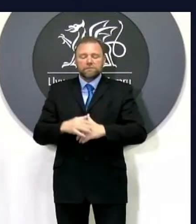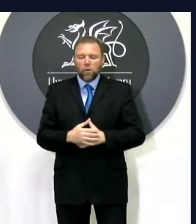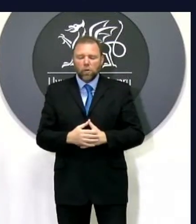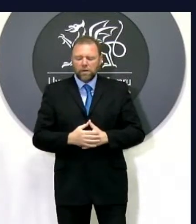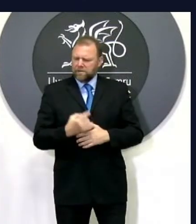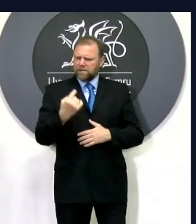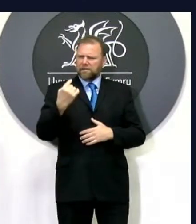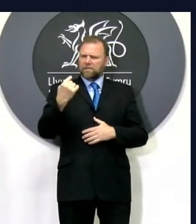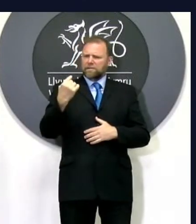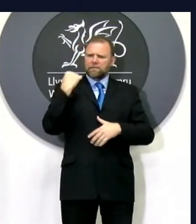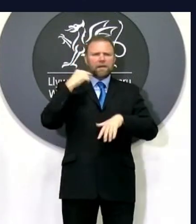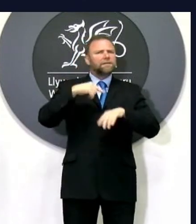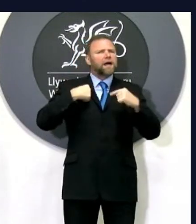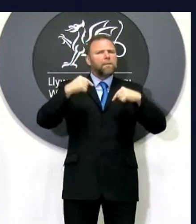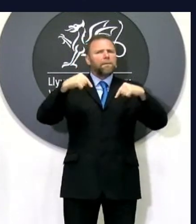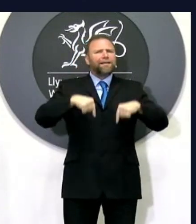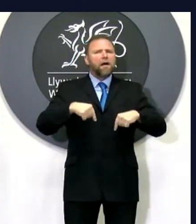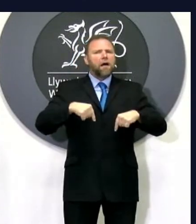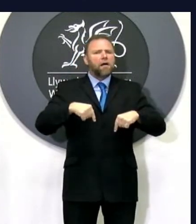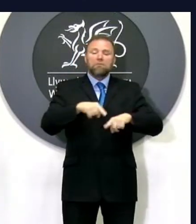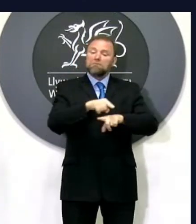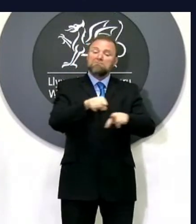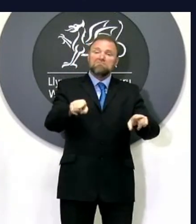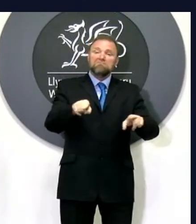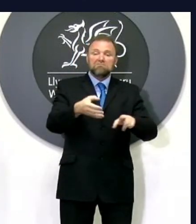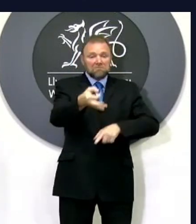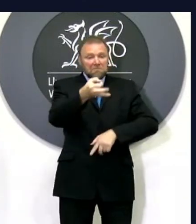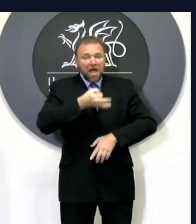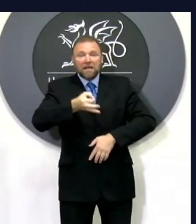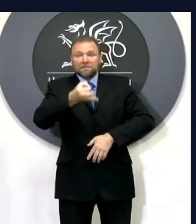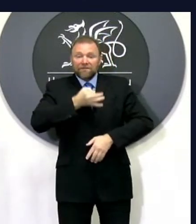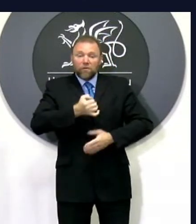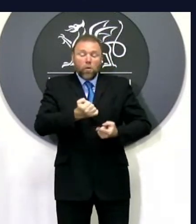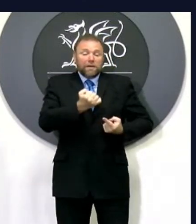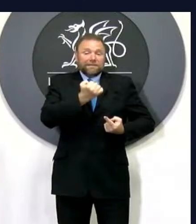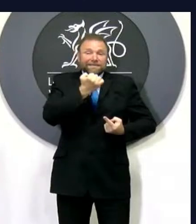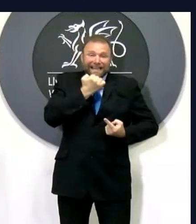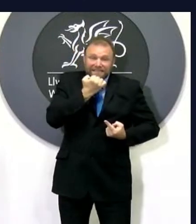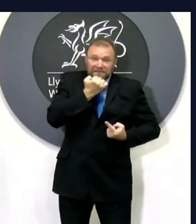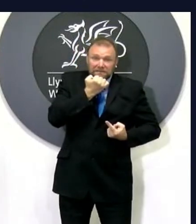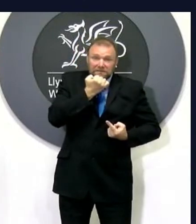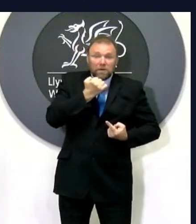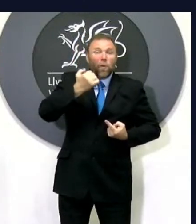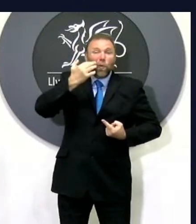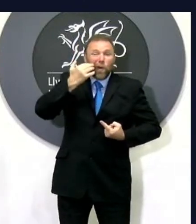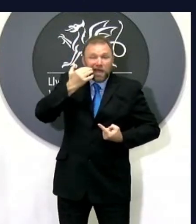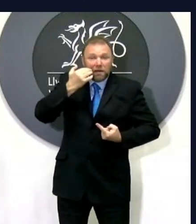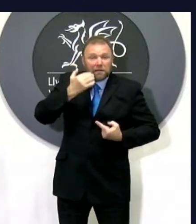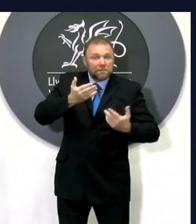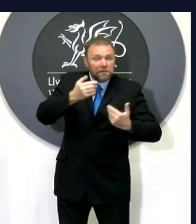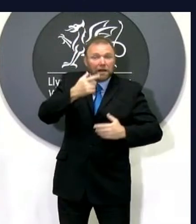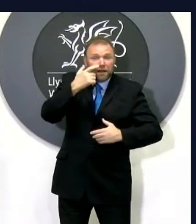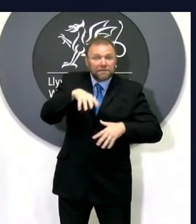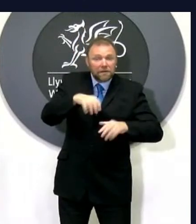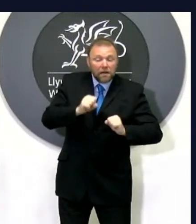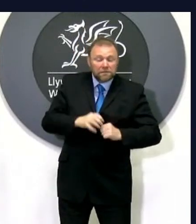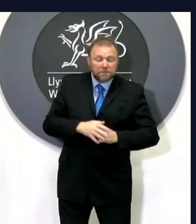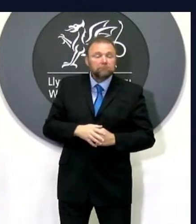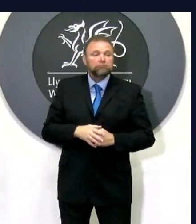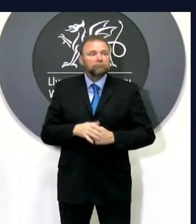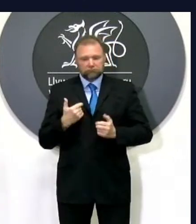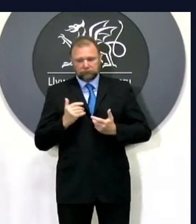I stood here, I was very definitely being asked for dates at which hospitality could resume, and we've given that